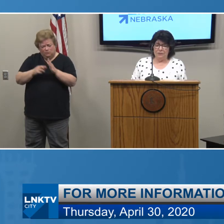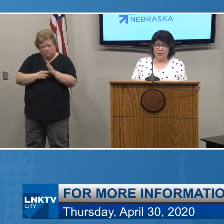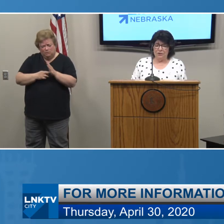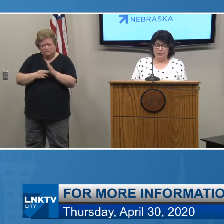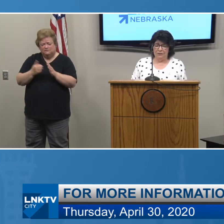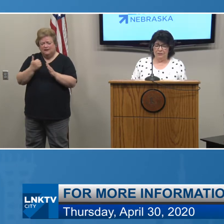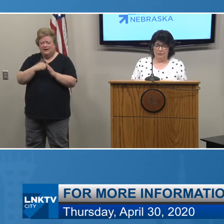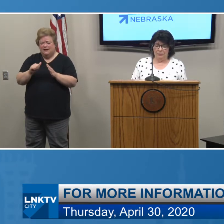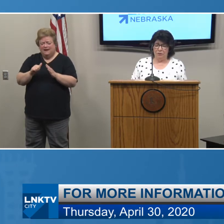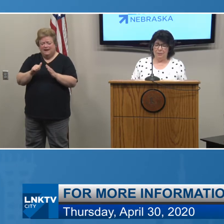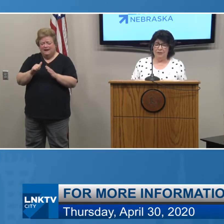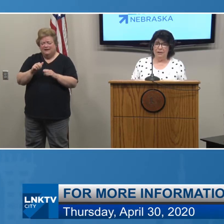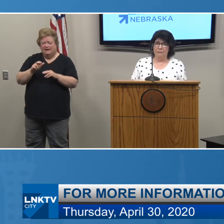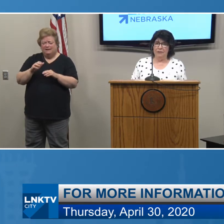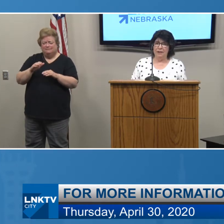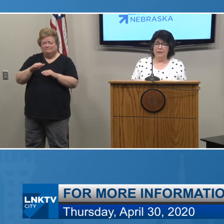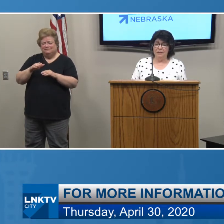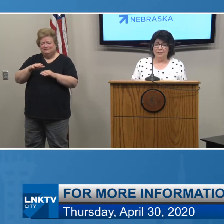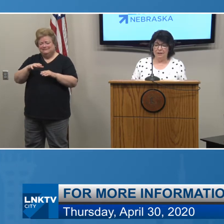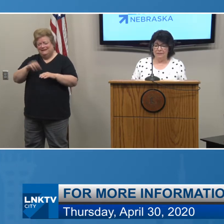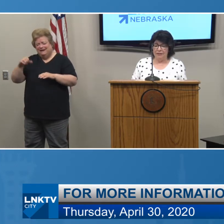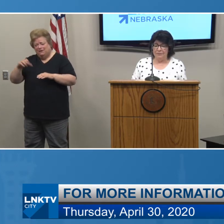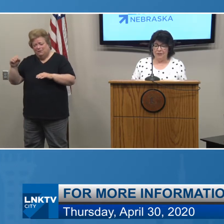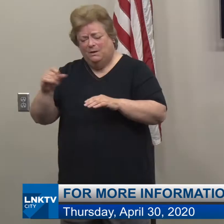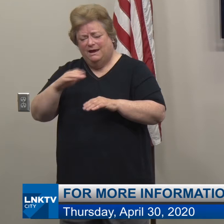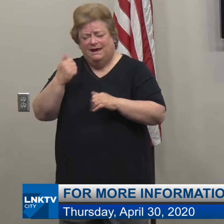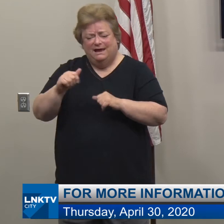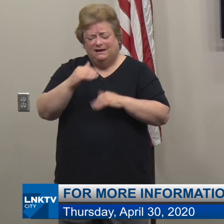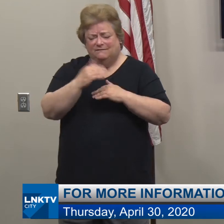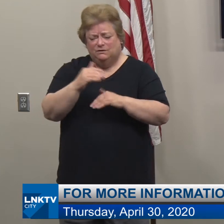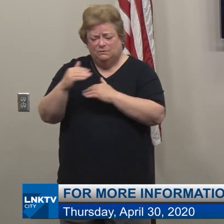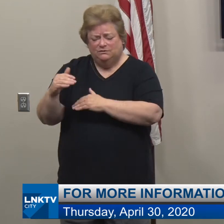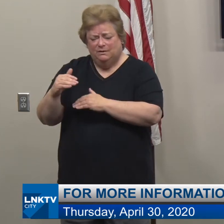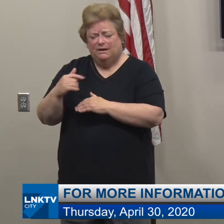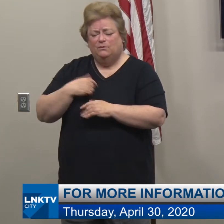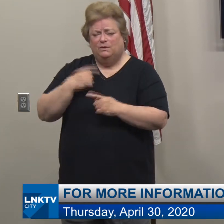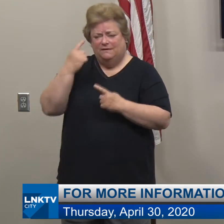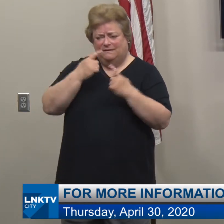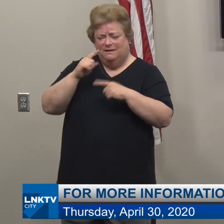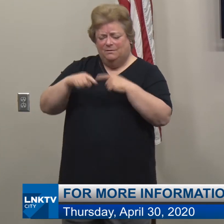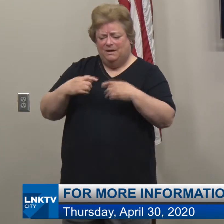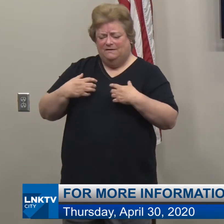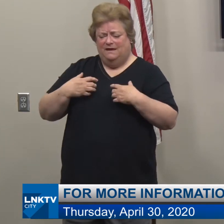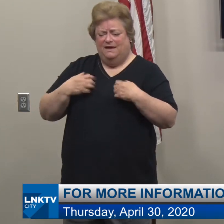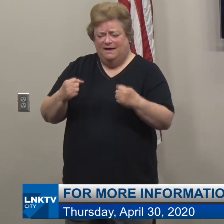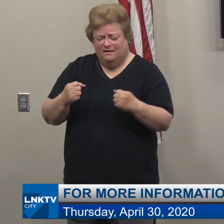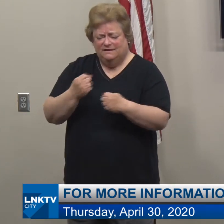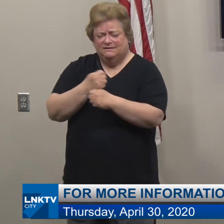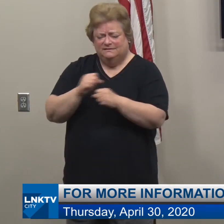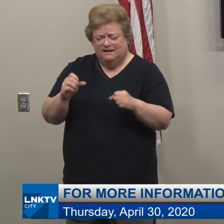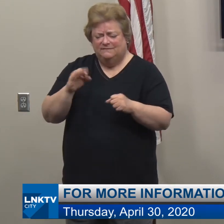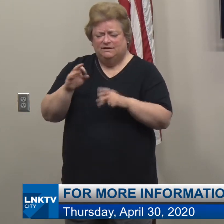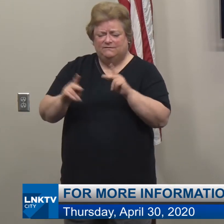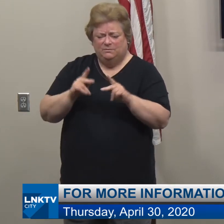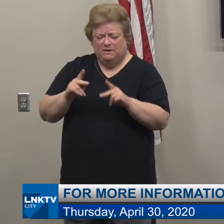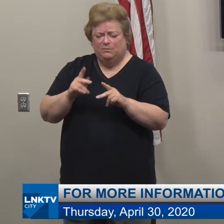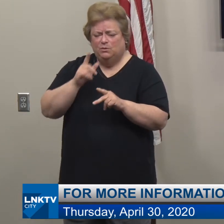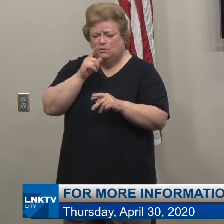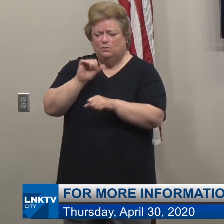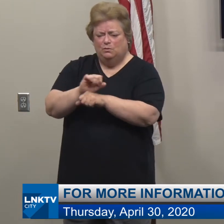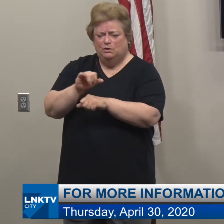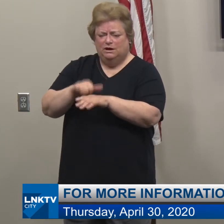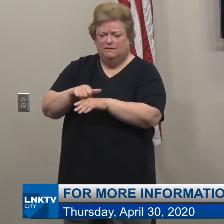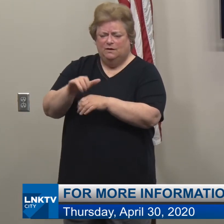of the restrictions will be done with the health and safety of the public and the people who work in these service areas in